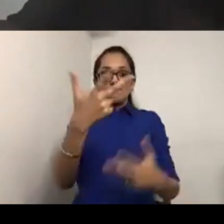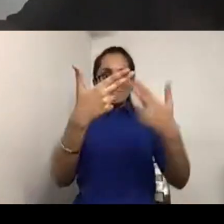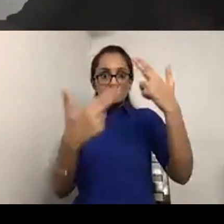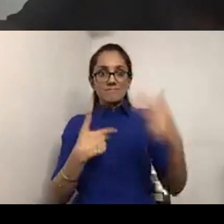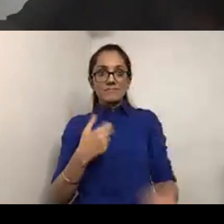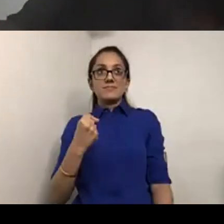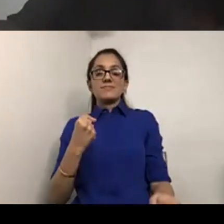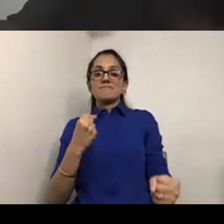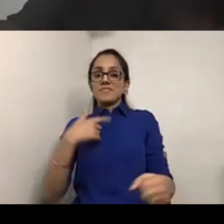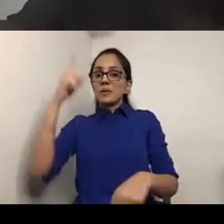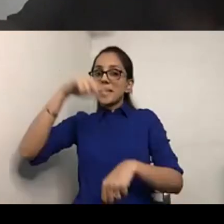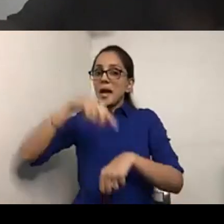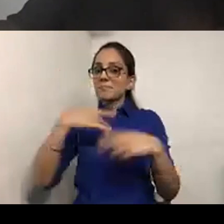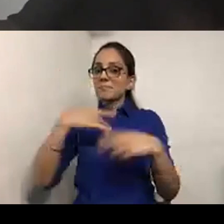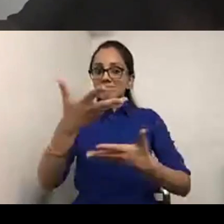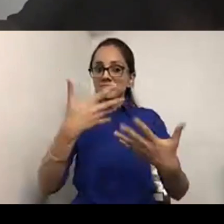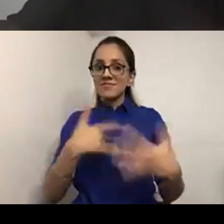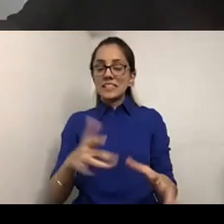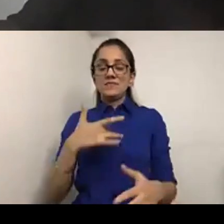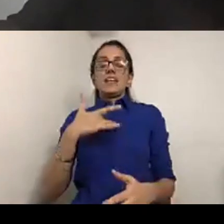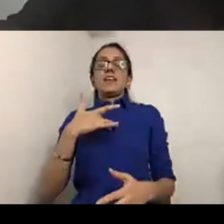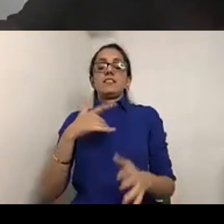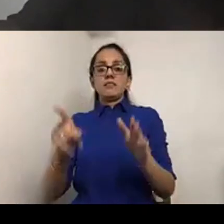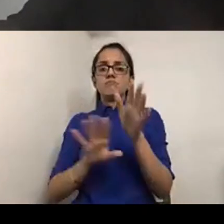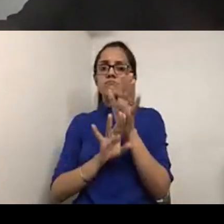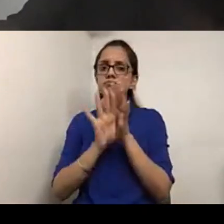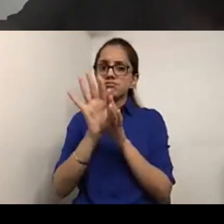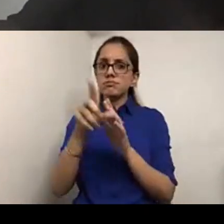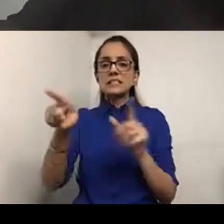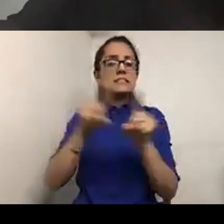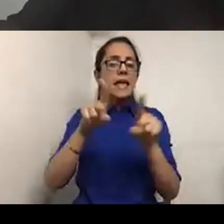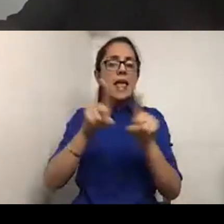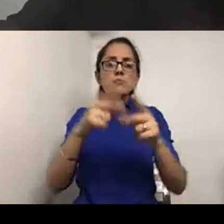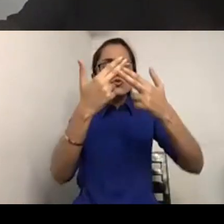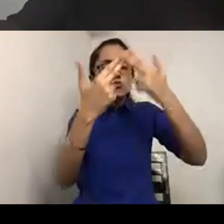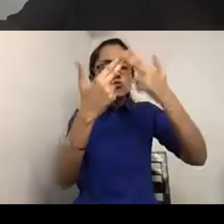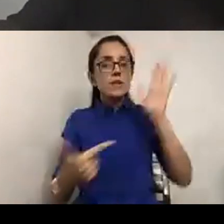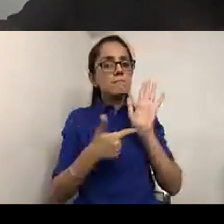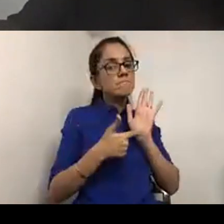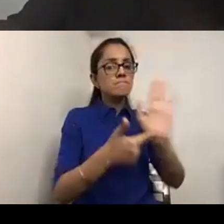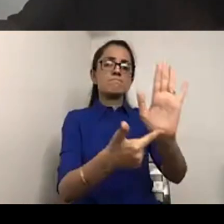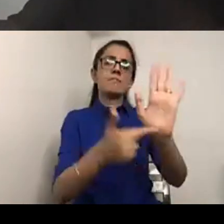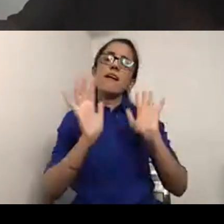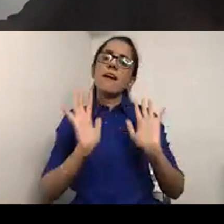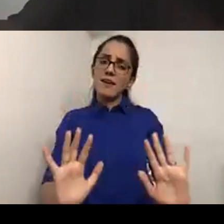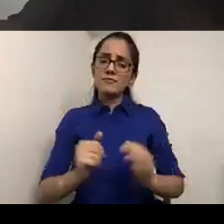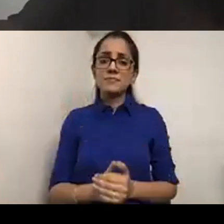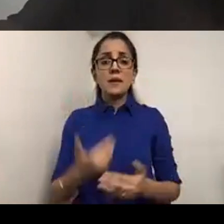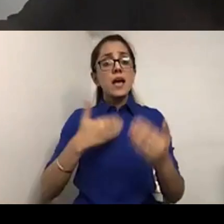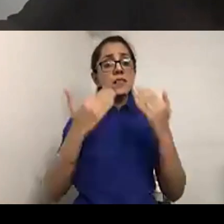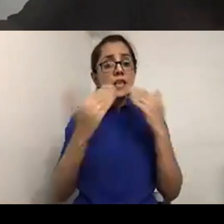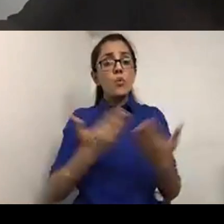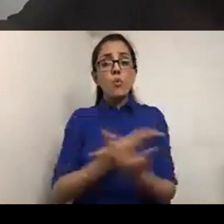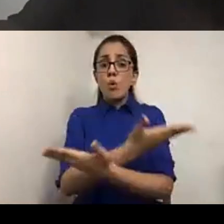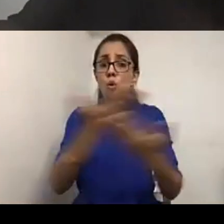that call. And I think Here a Million is just a testimony of that. And I must thank you all